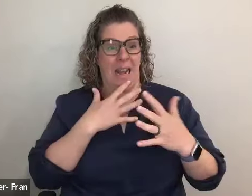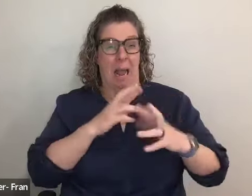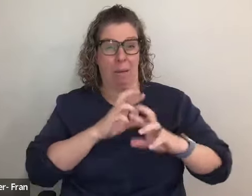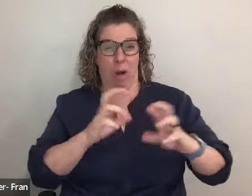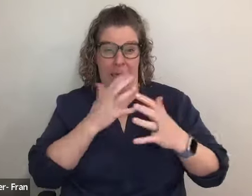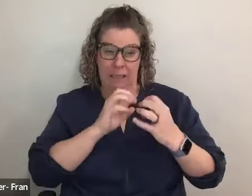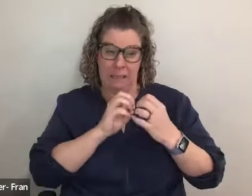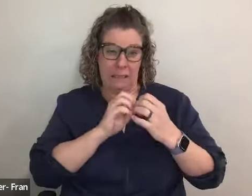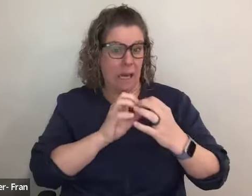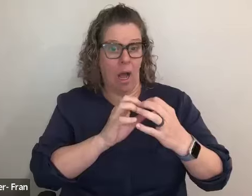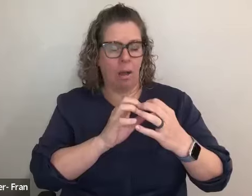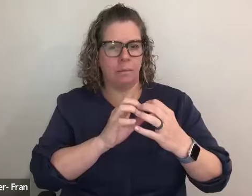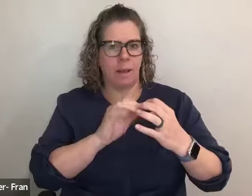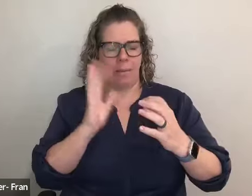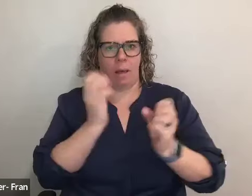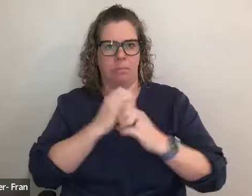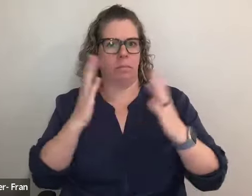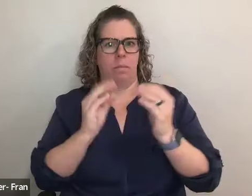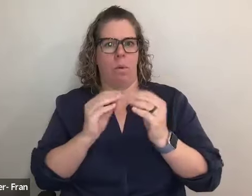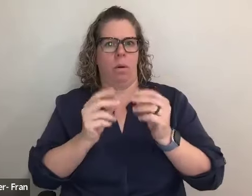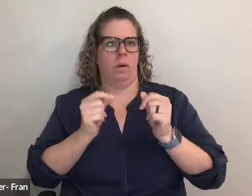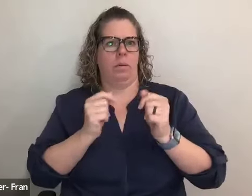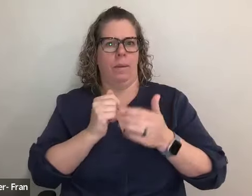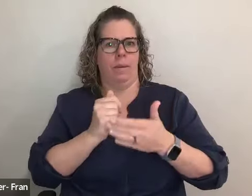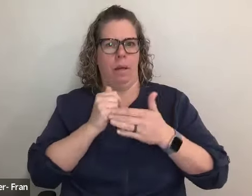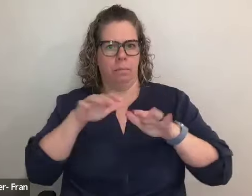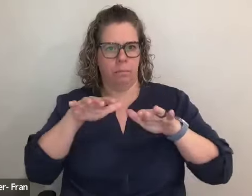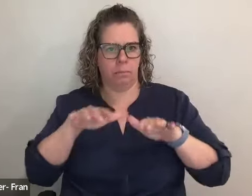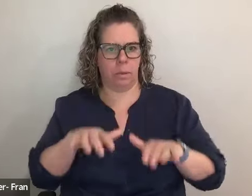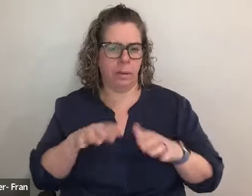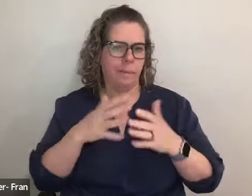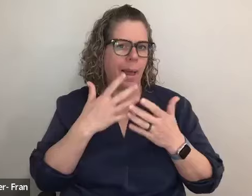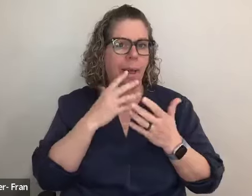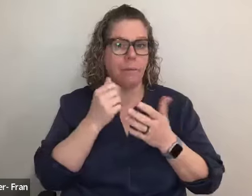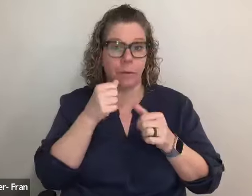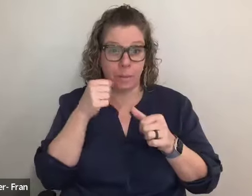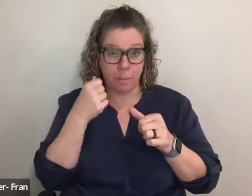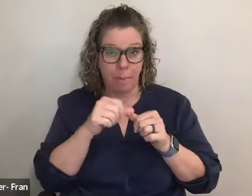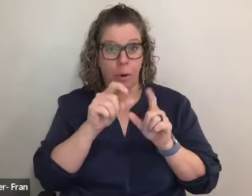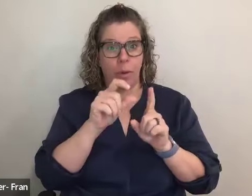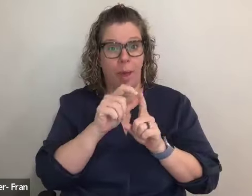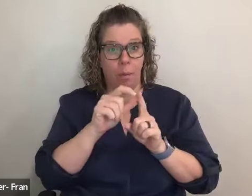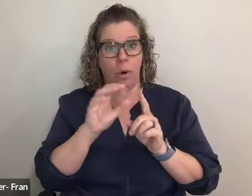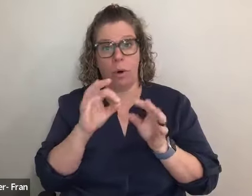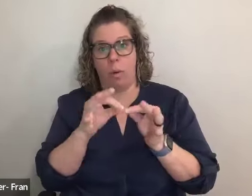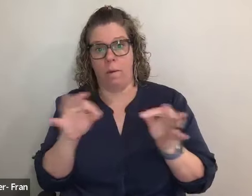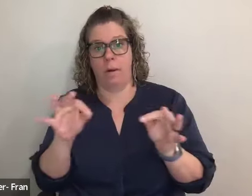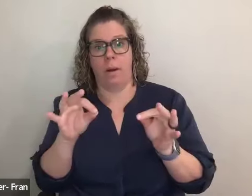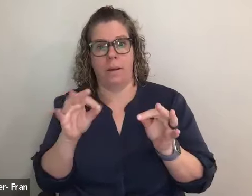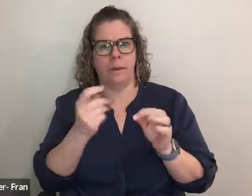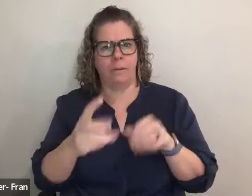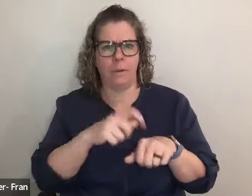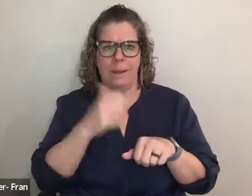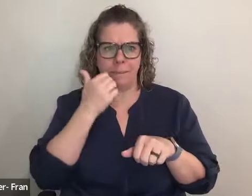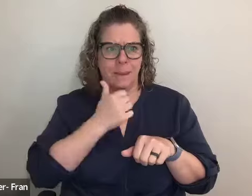another activity that you do throughout your day, and repeating the word or phrase a few times is really helpful